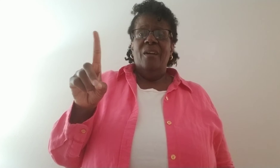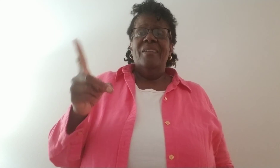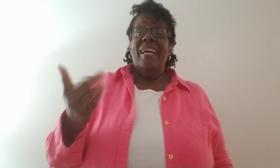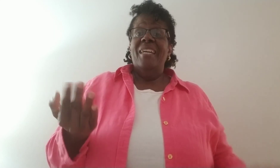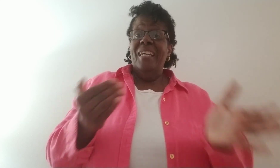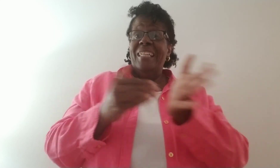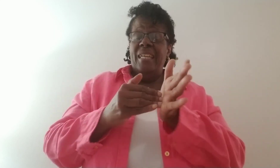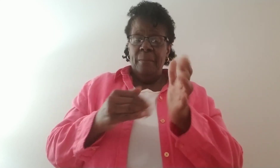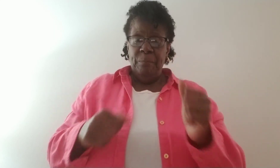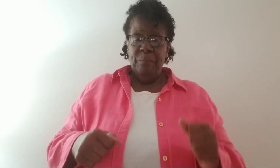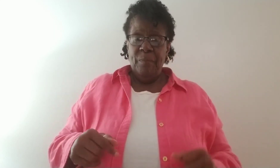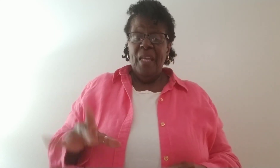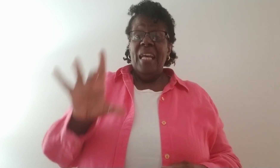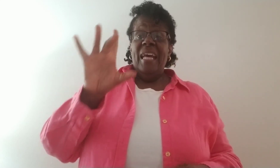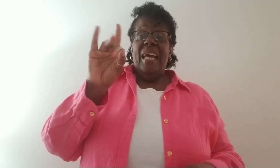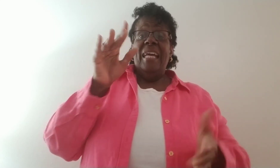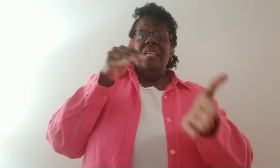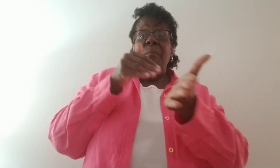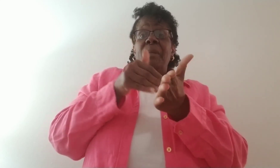Okay, again.